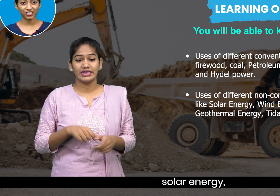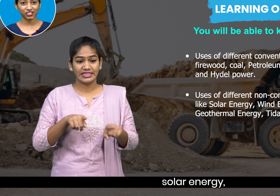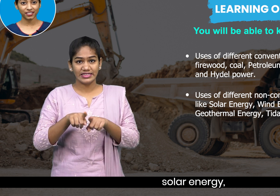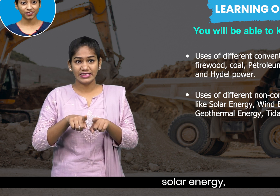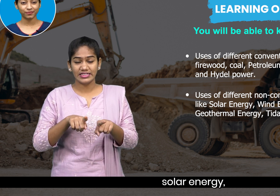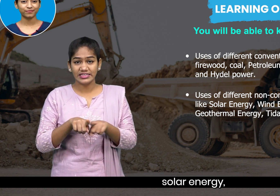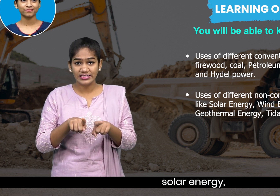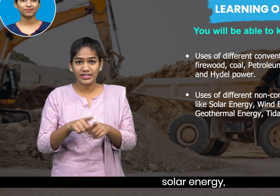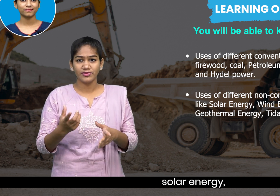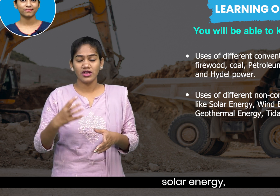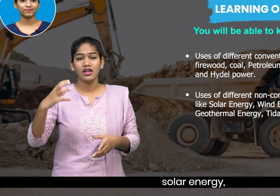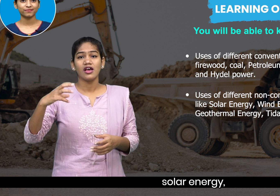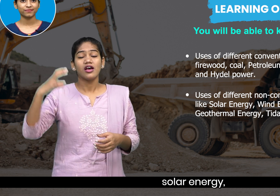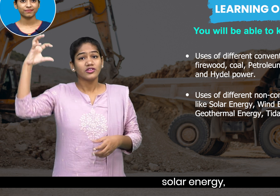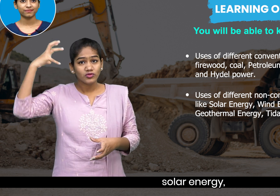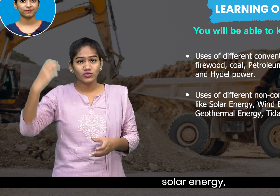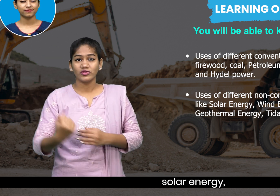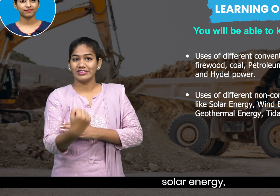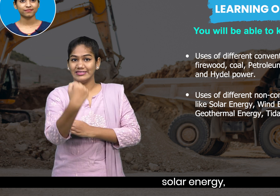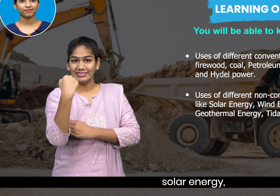solar energy,